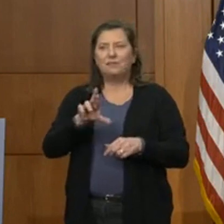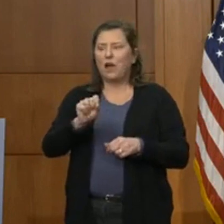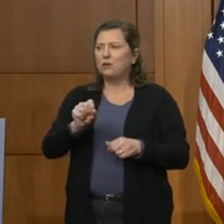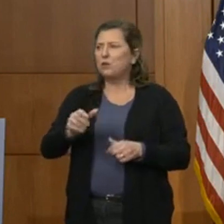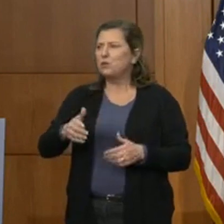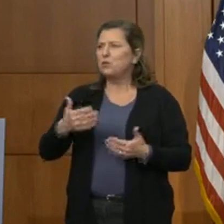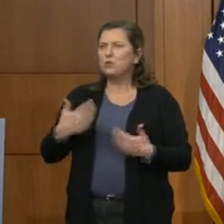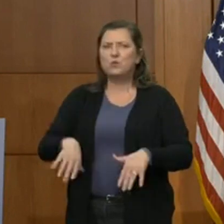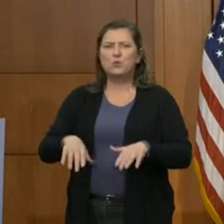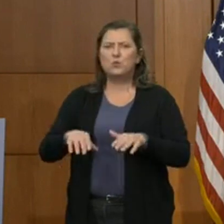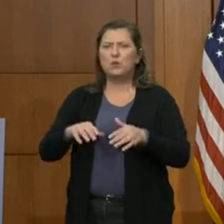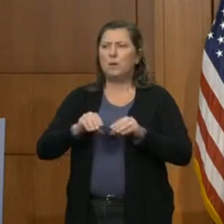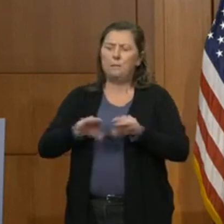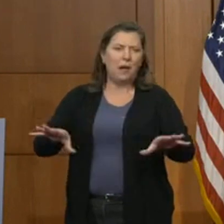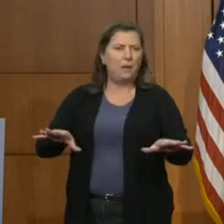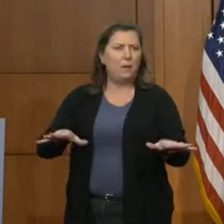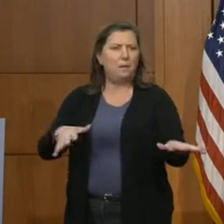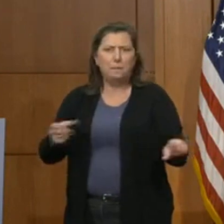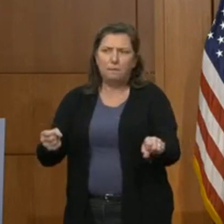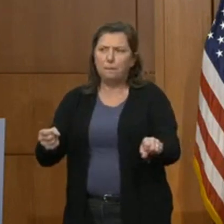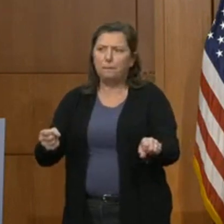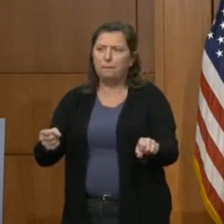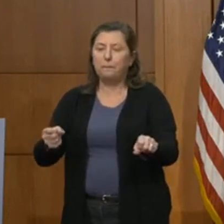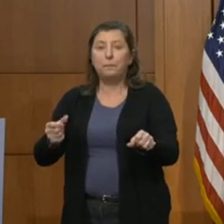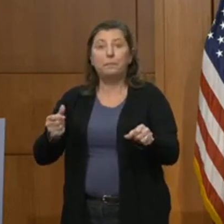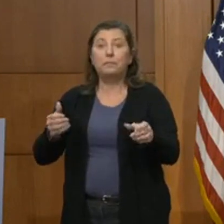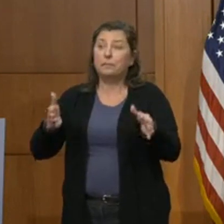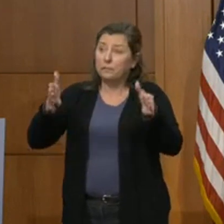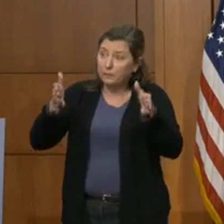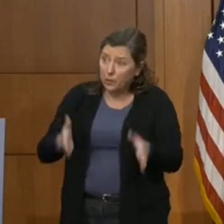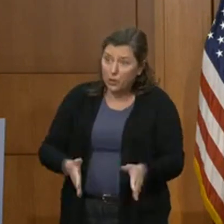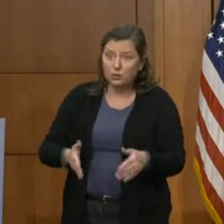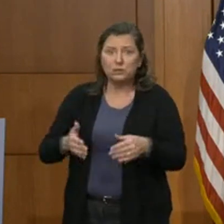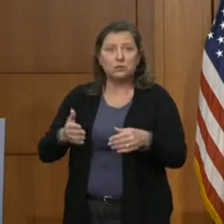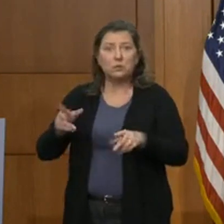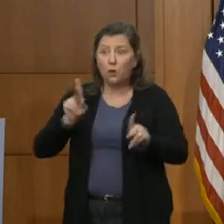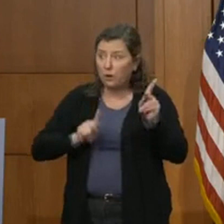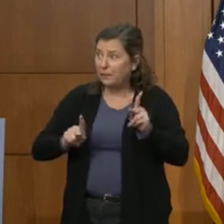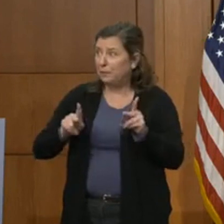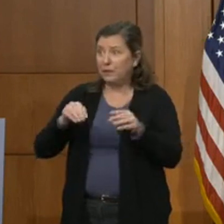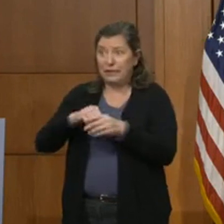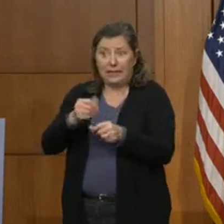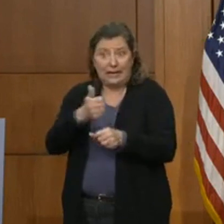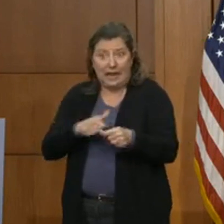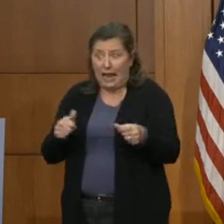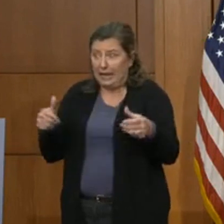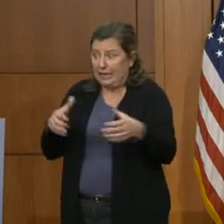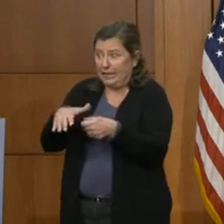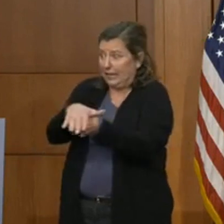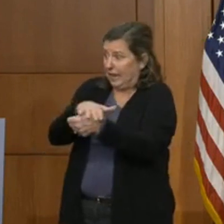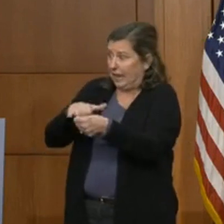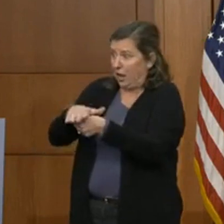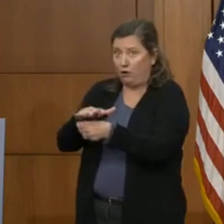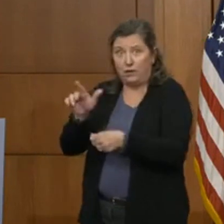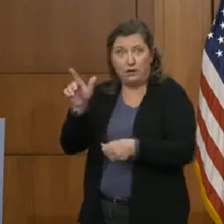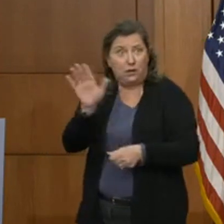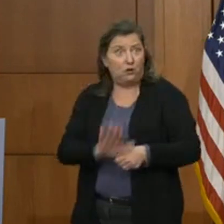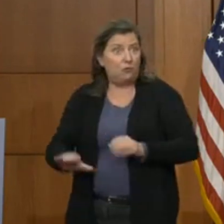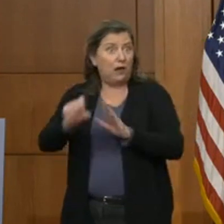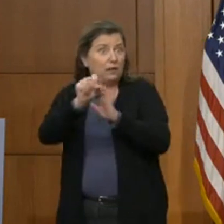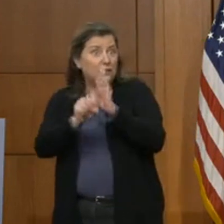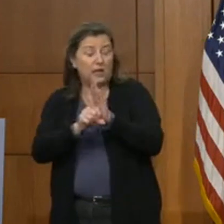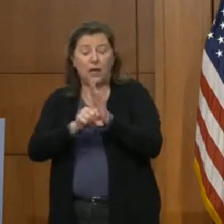contagious, and whenever a person or persons in any particular area of Virginia